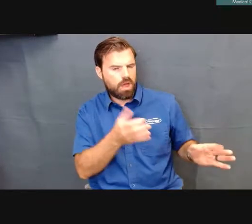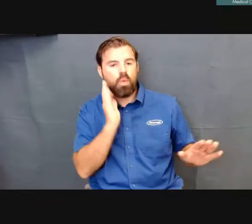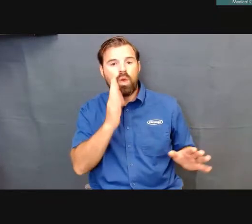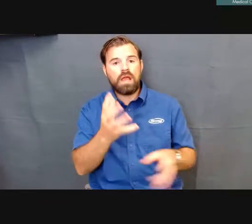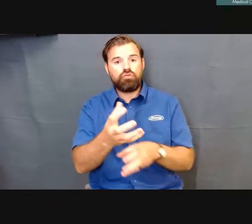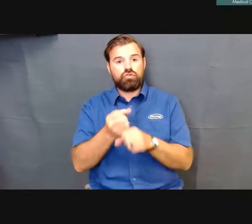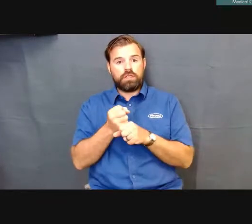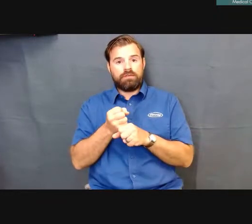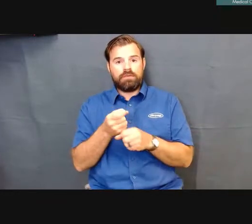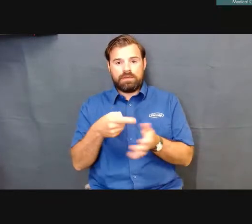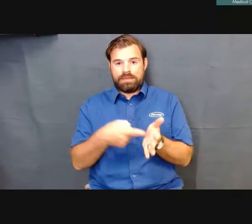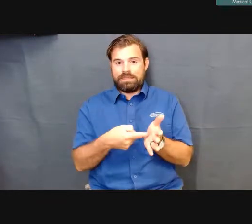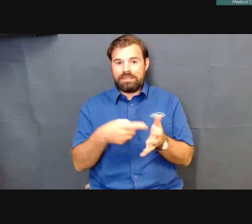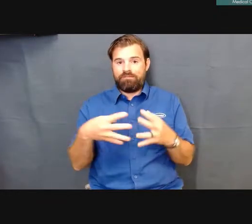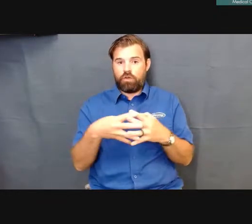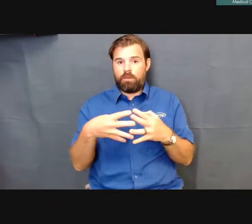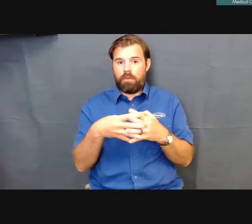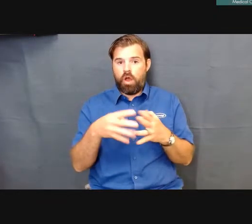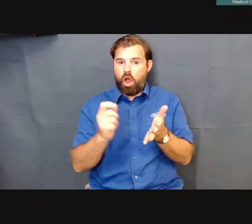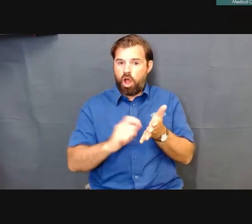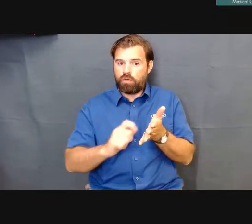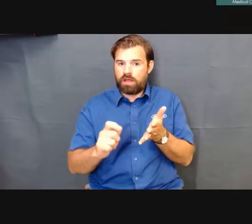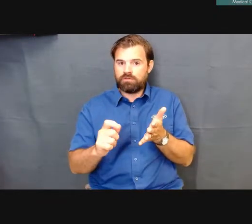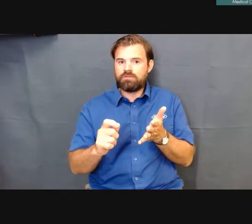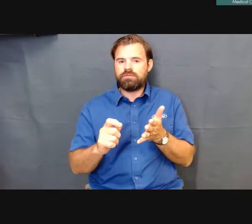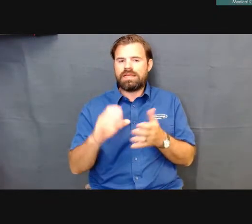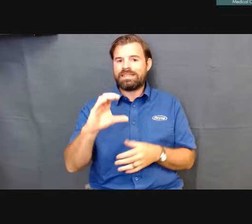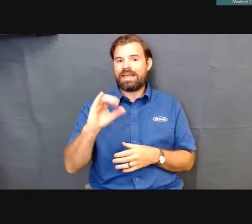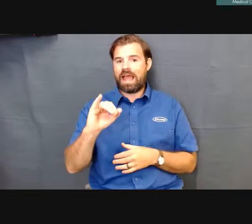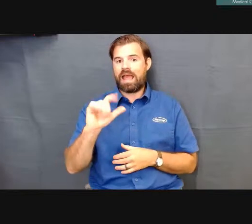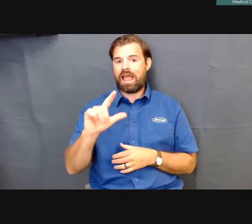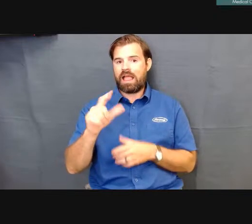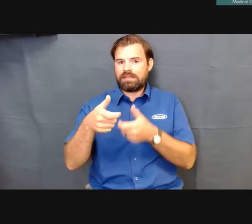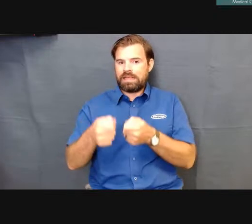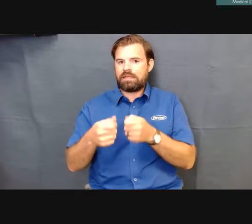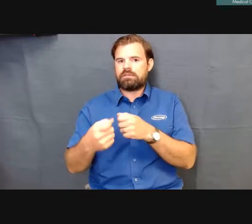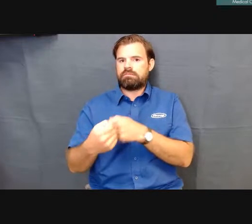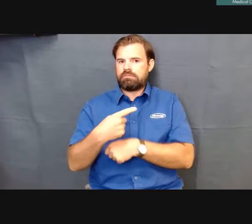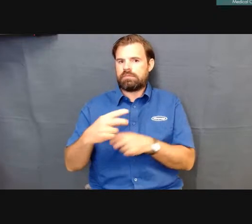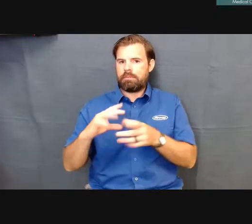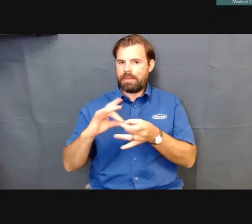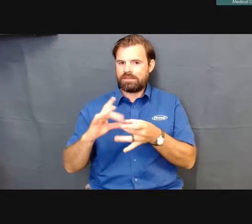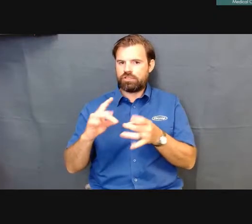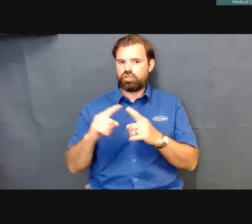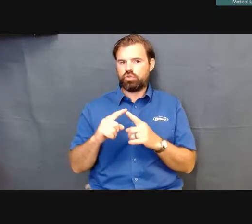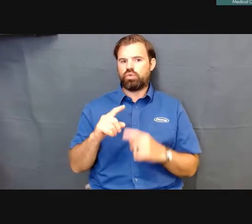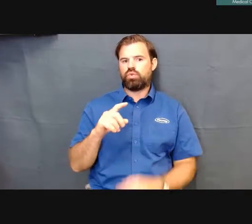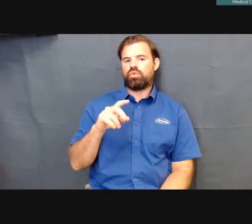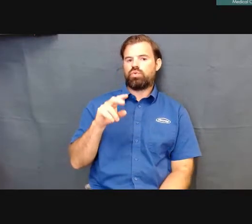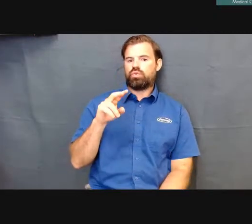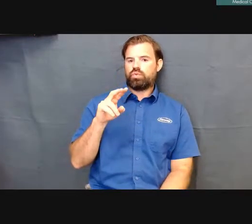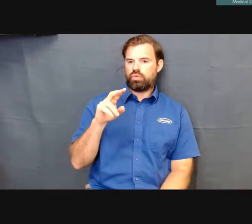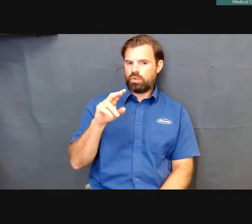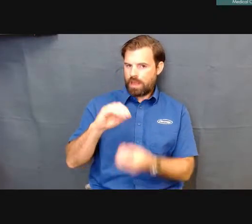receive the autographed football. Just text CIL to 76278 or go to the event